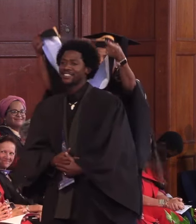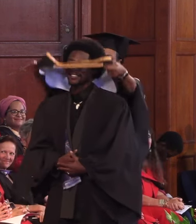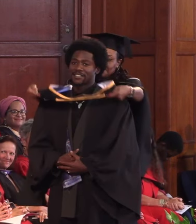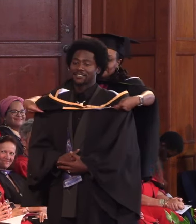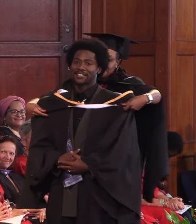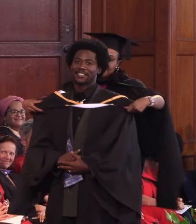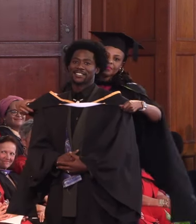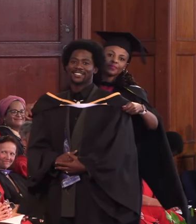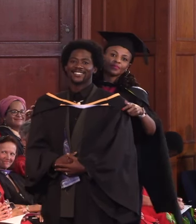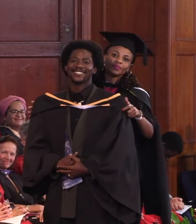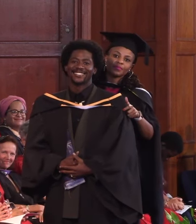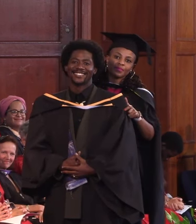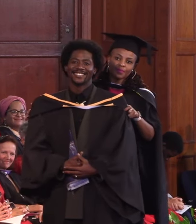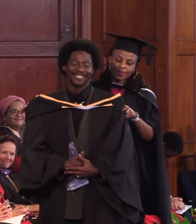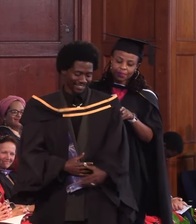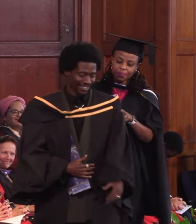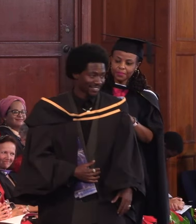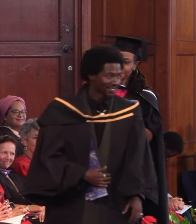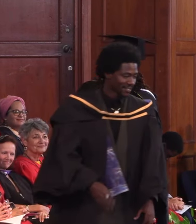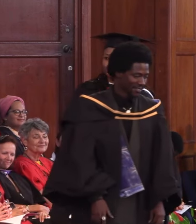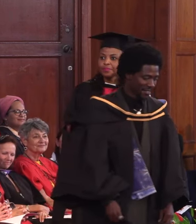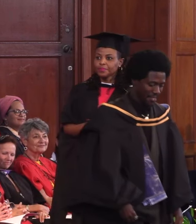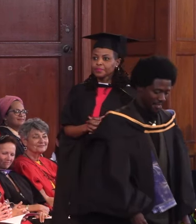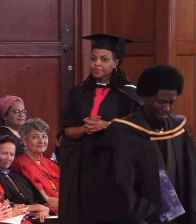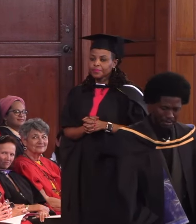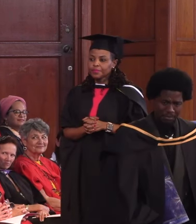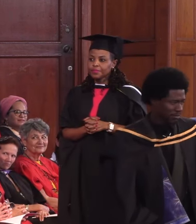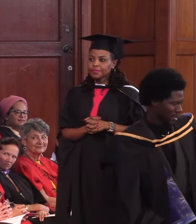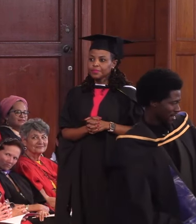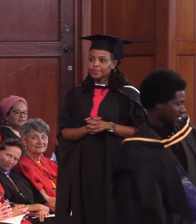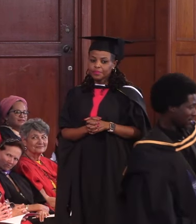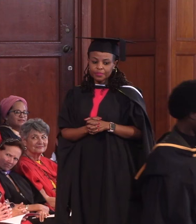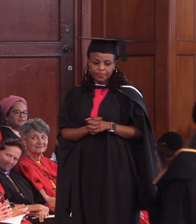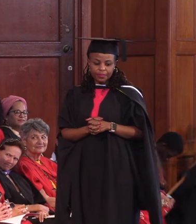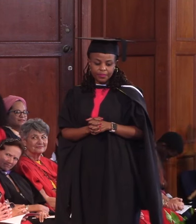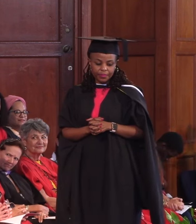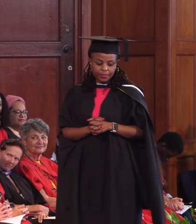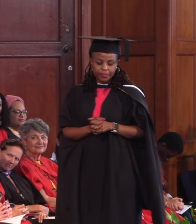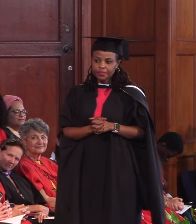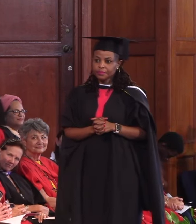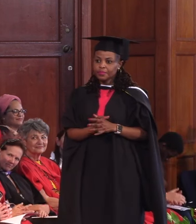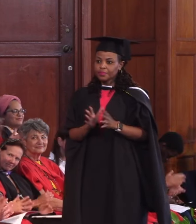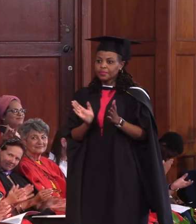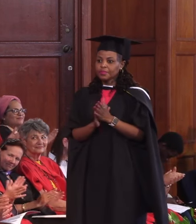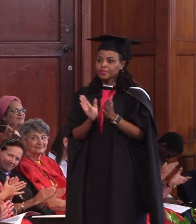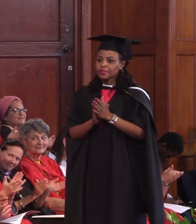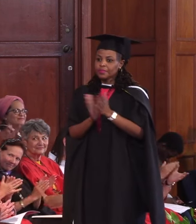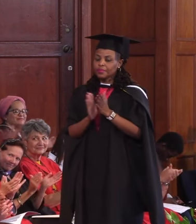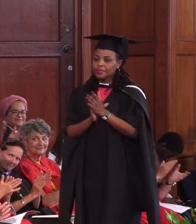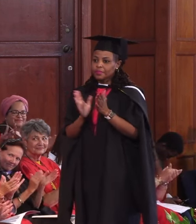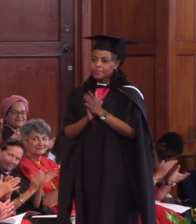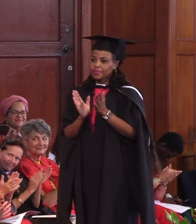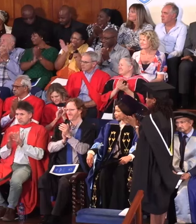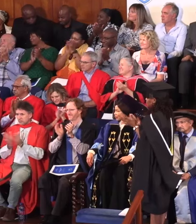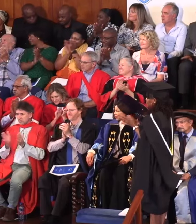For the degree of Postgraduate Diploma in Law with Distinction, Duffy Andrew David.